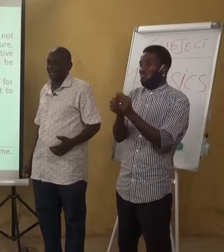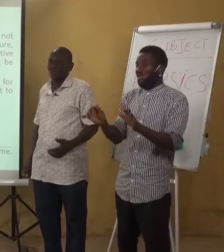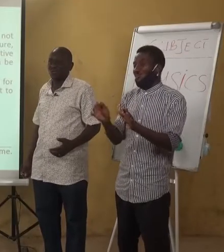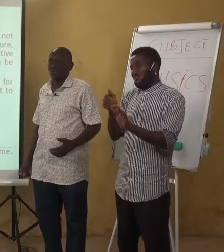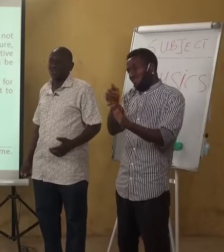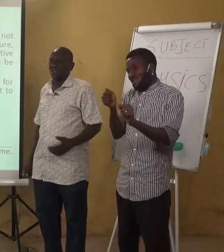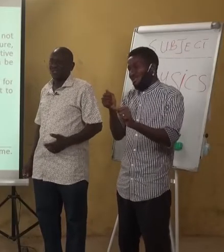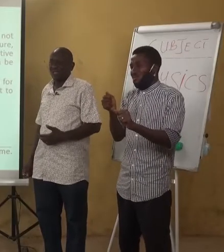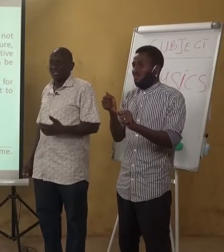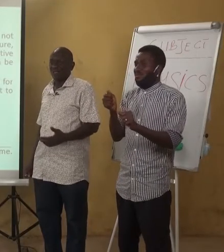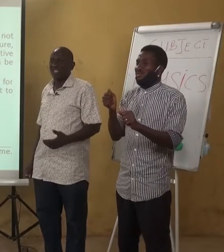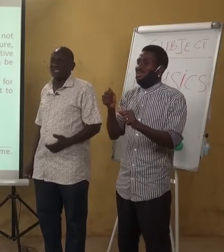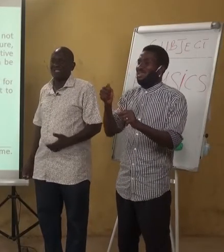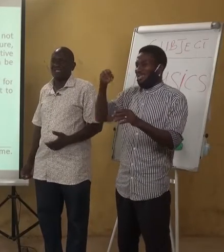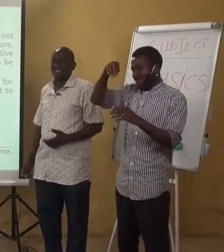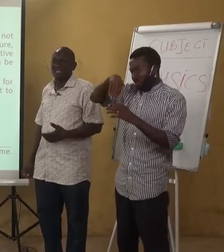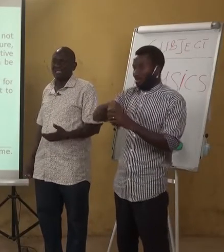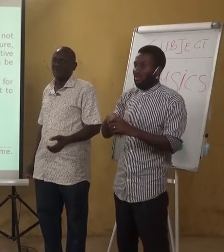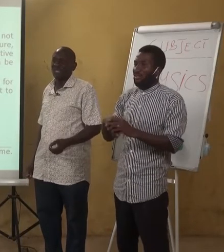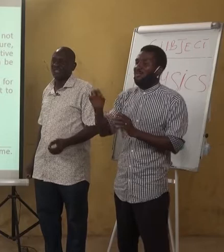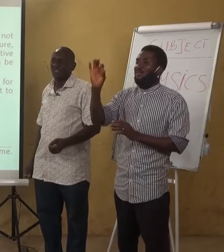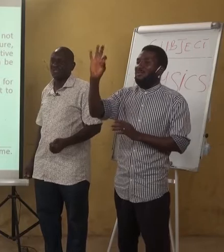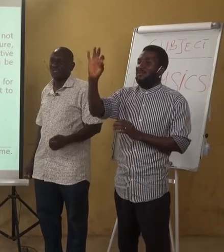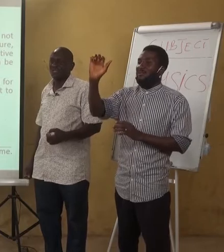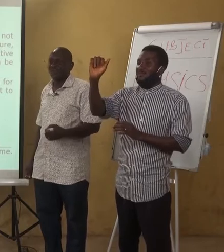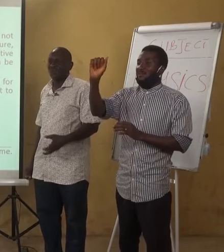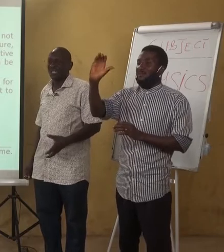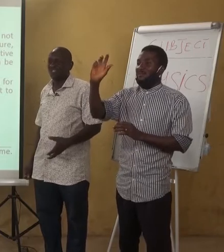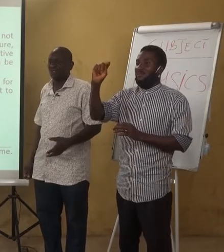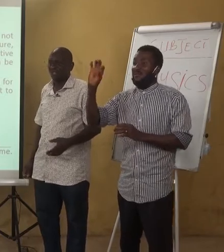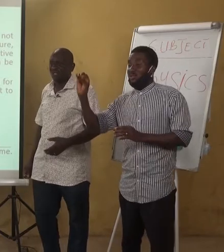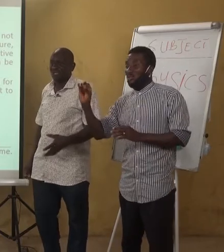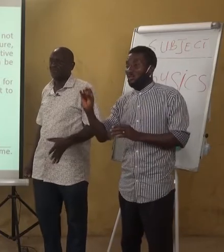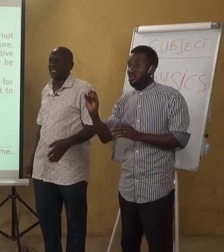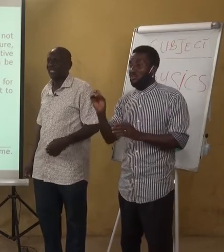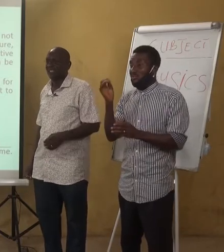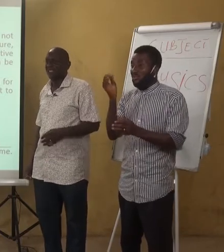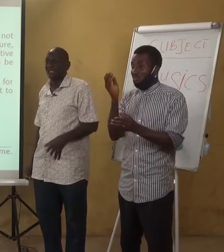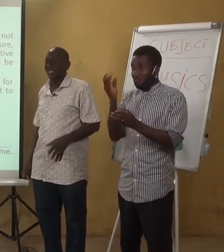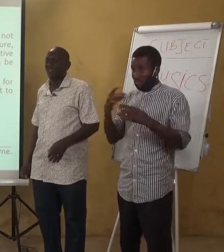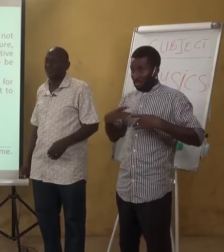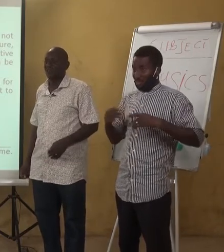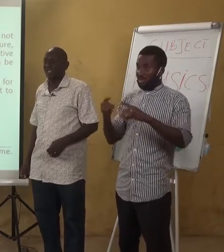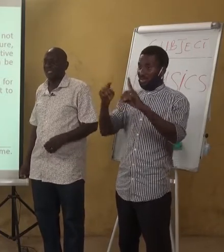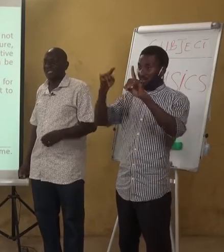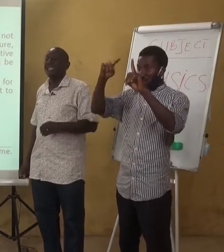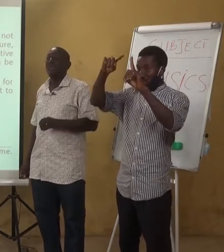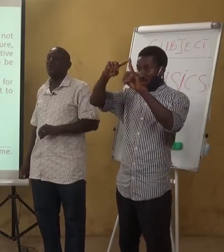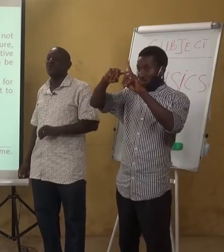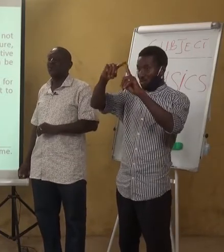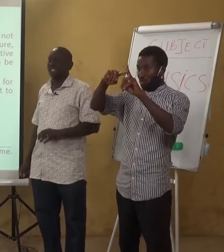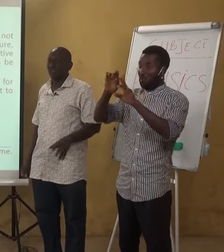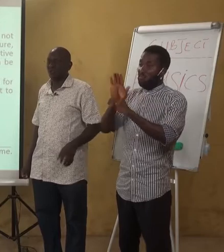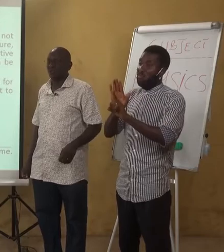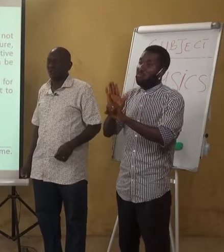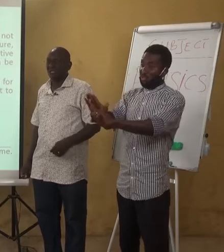external factor such as temperature, pressure, chemical reaction. It